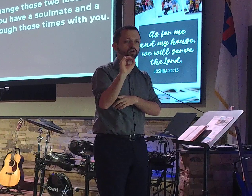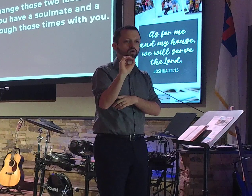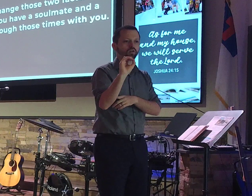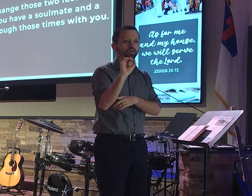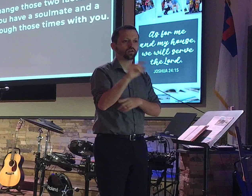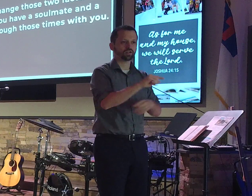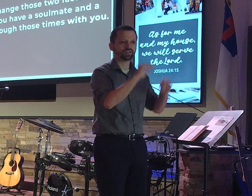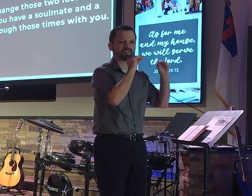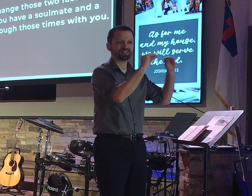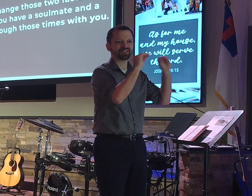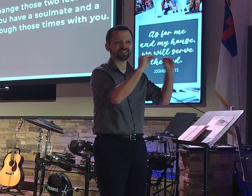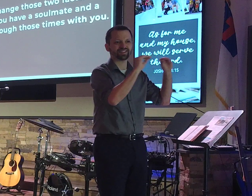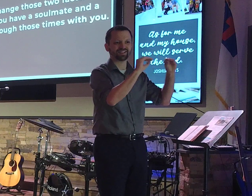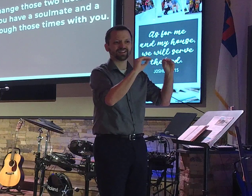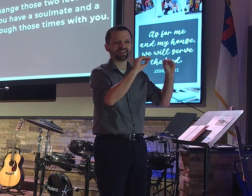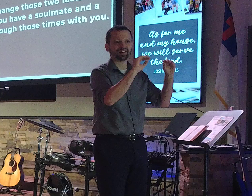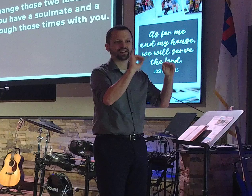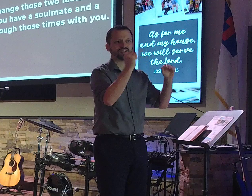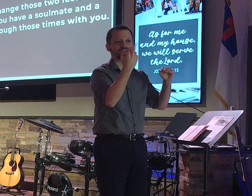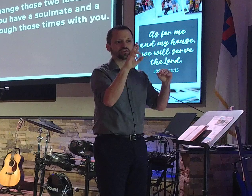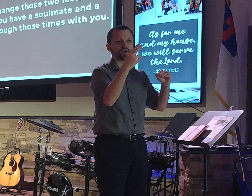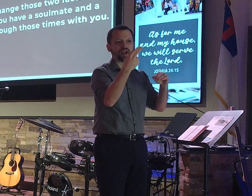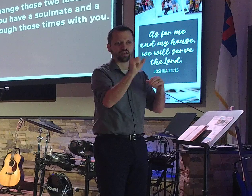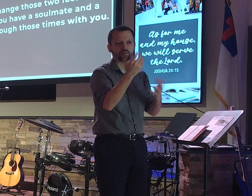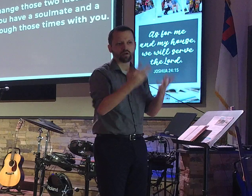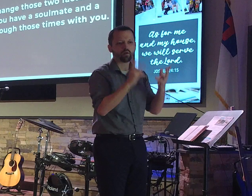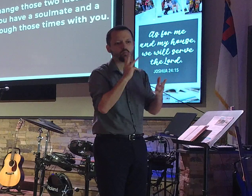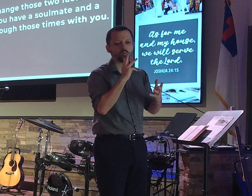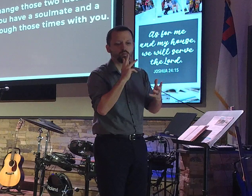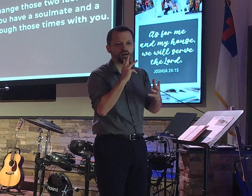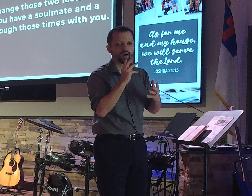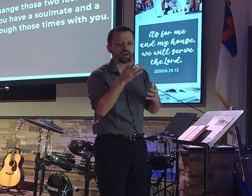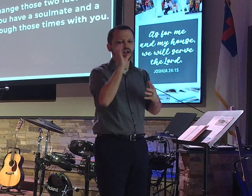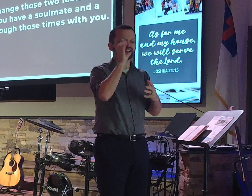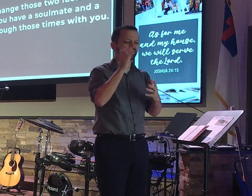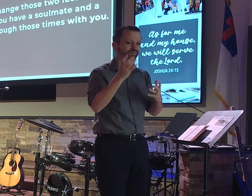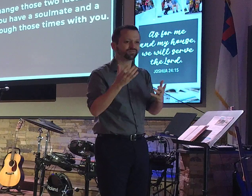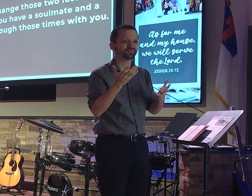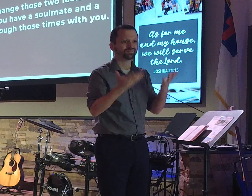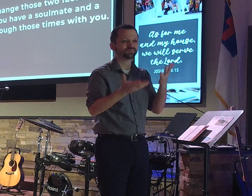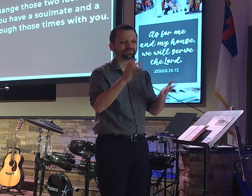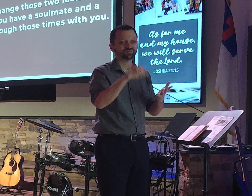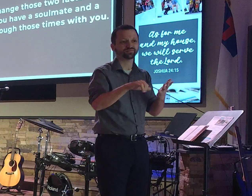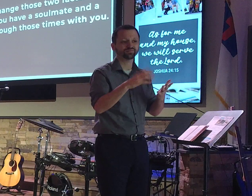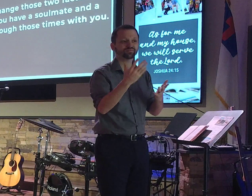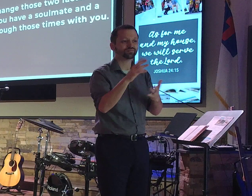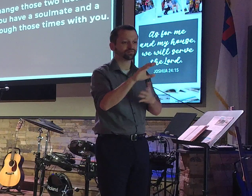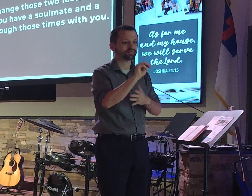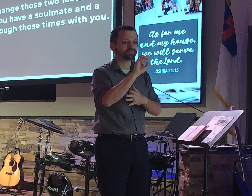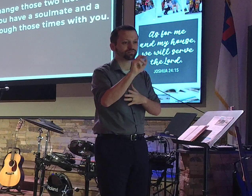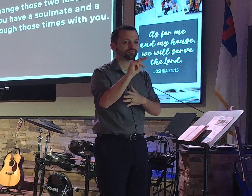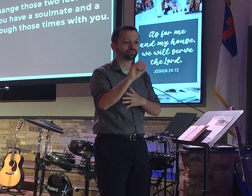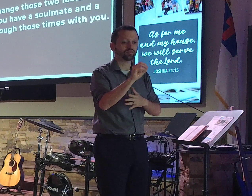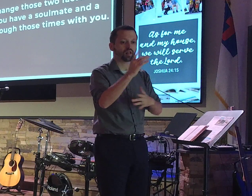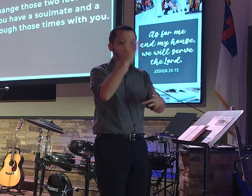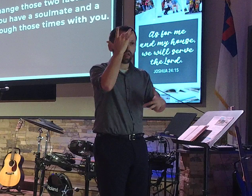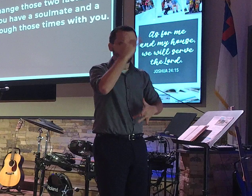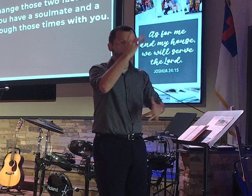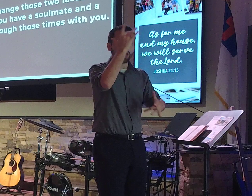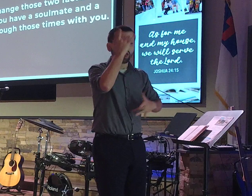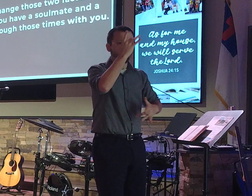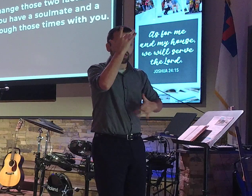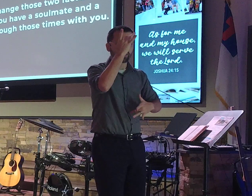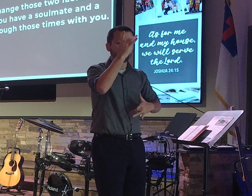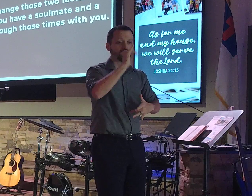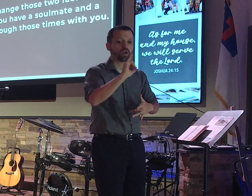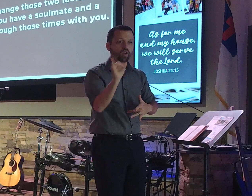taught junior high school, probably picked it up from a water fountain, right? And so she got mono and was very, very sick. Also in those